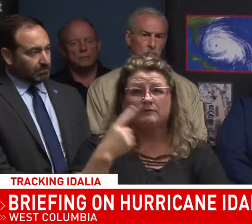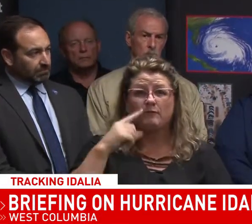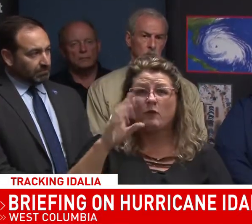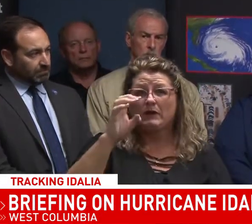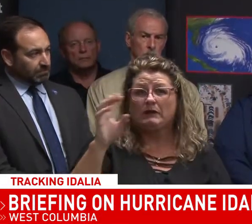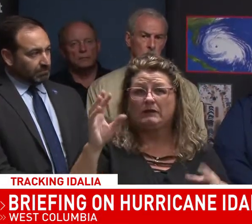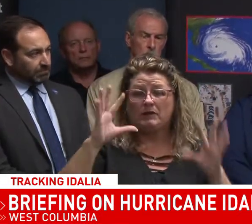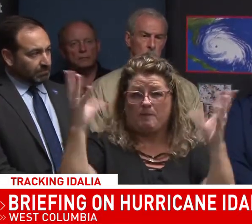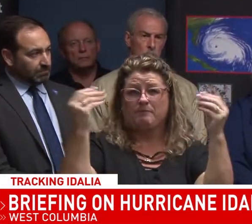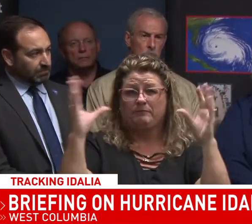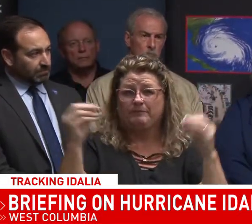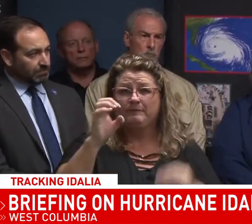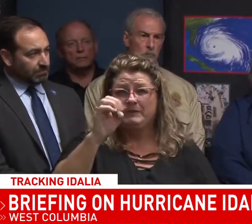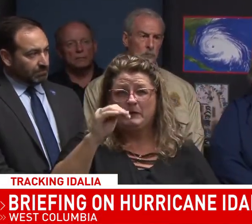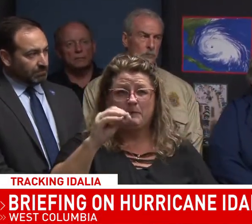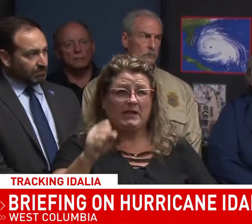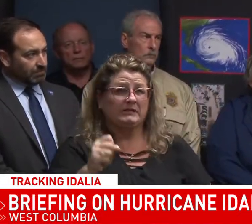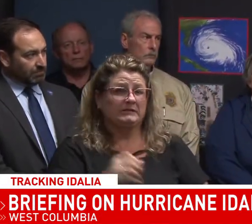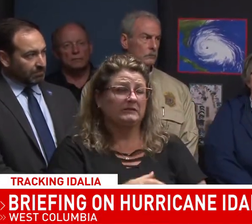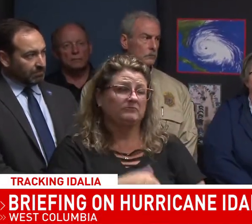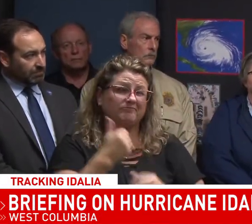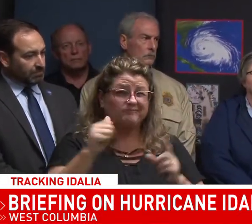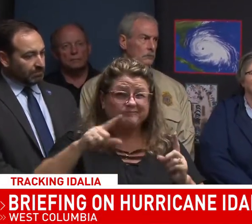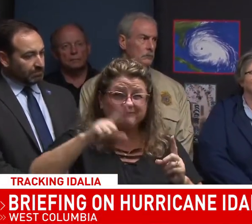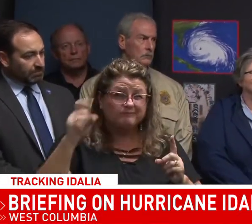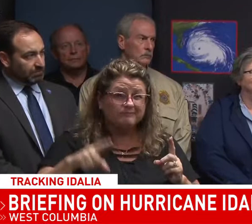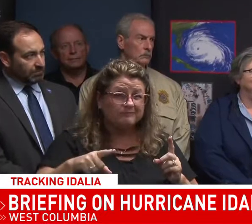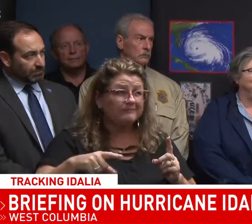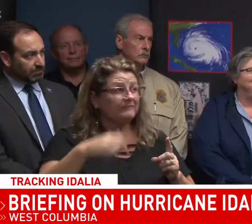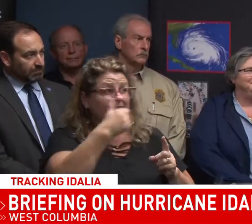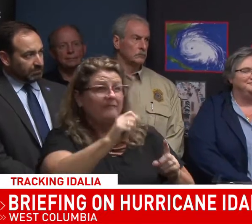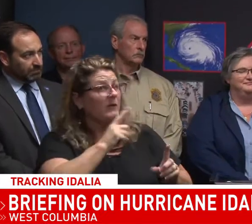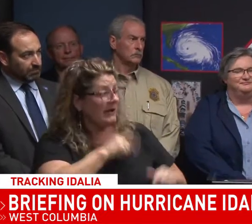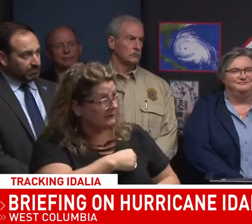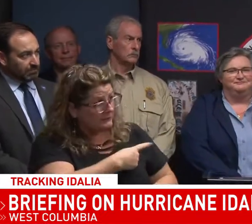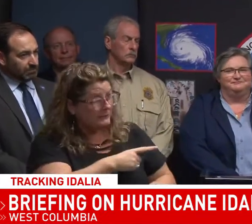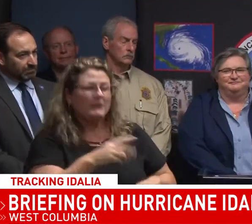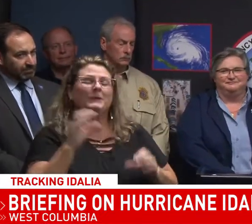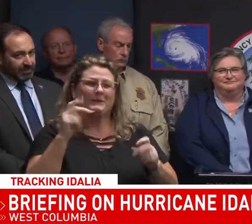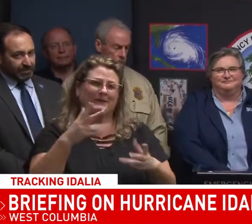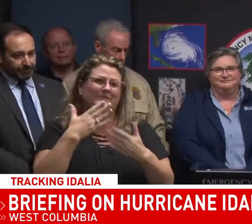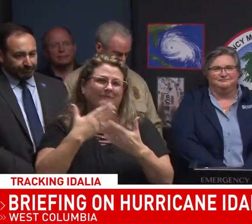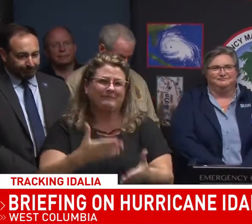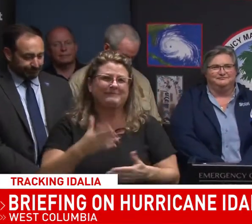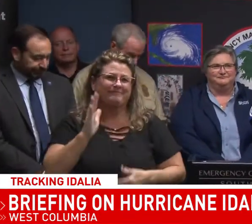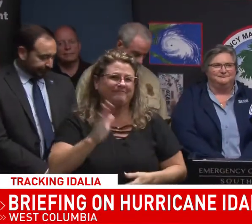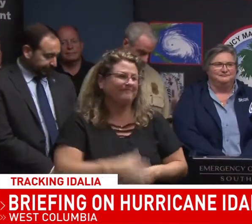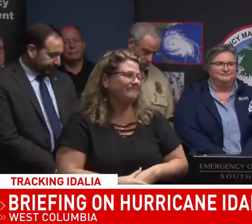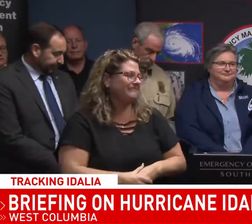you. Any more questions? Any more answers? Okay, thank you very much.